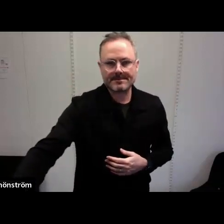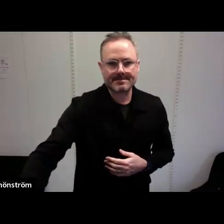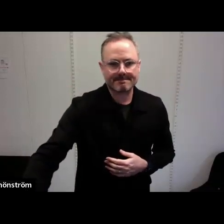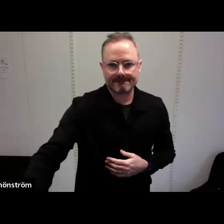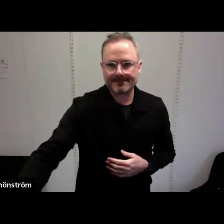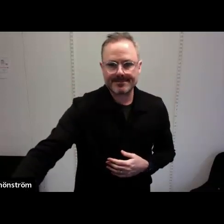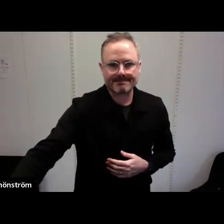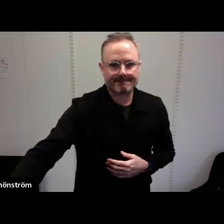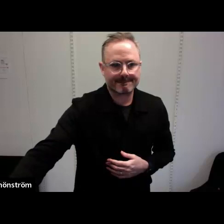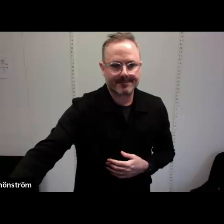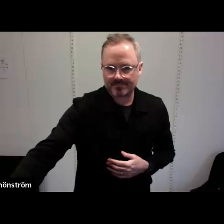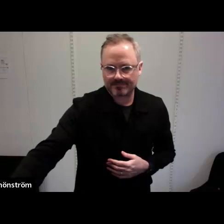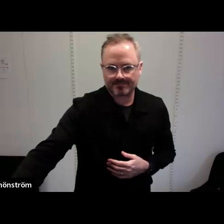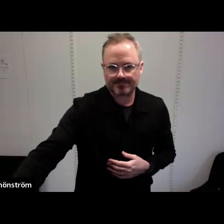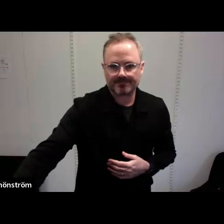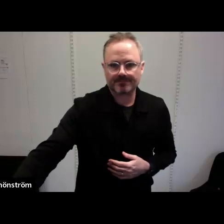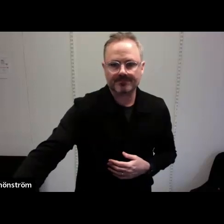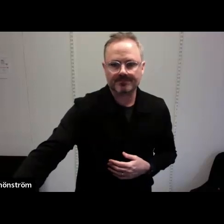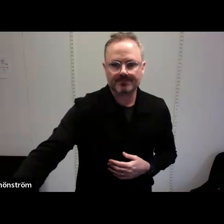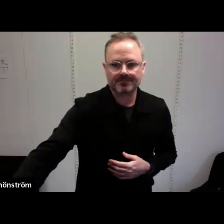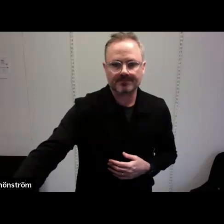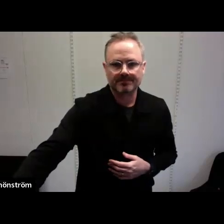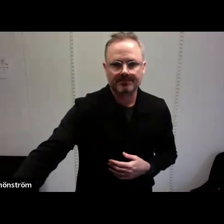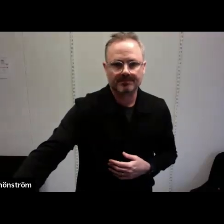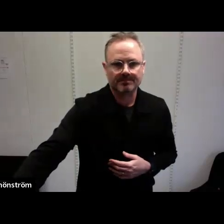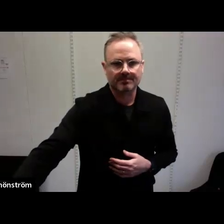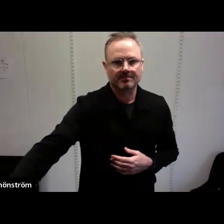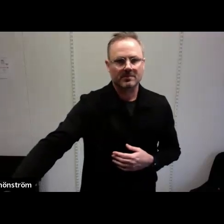the raters so that they know what scores to be attributing.